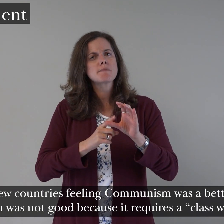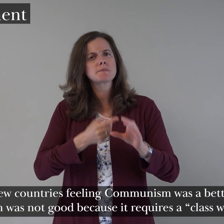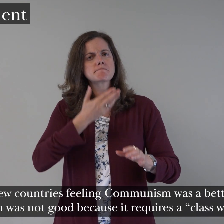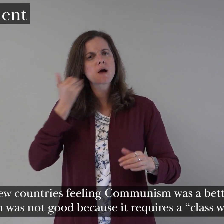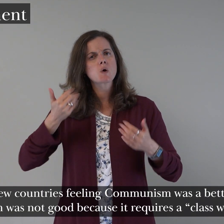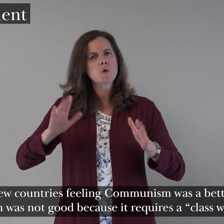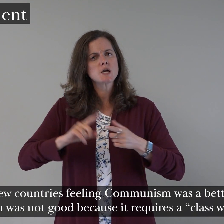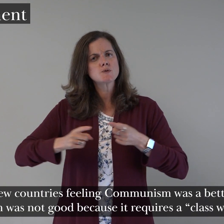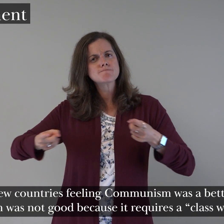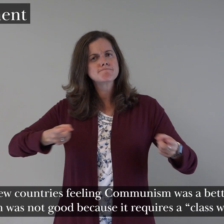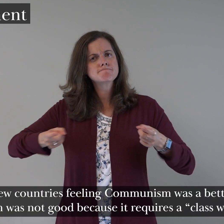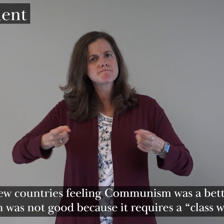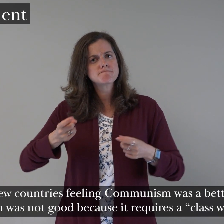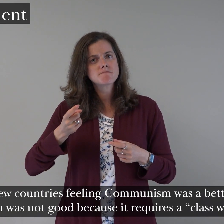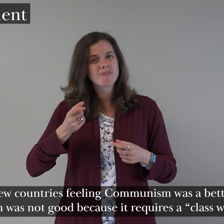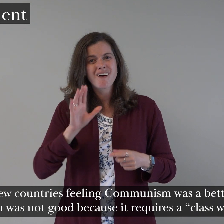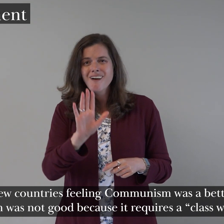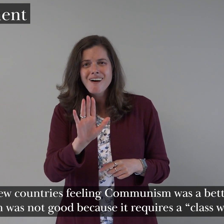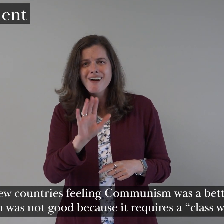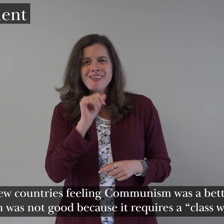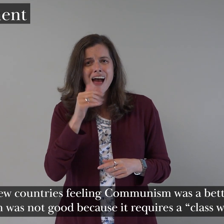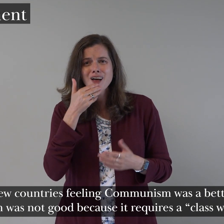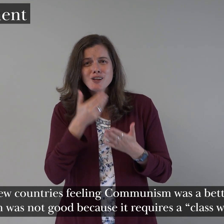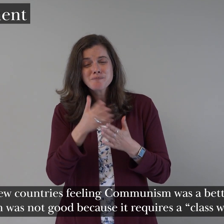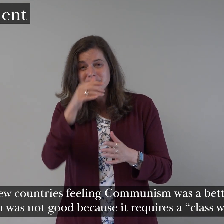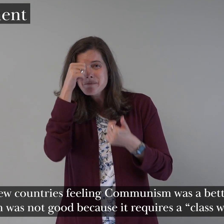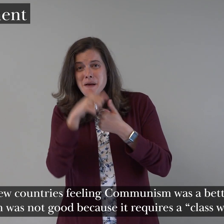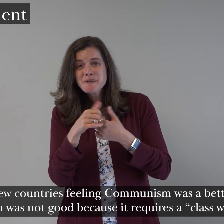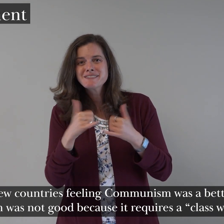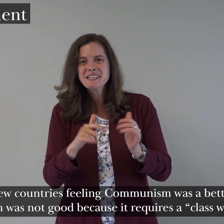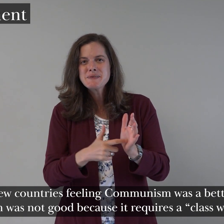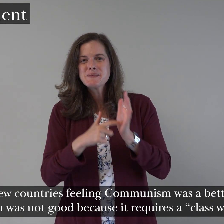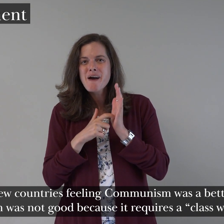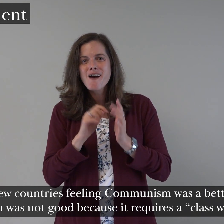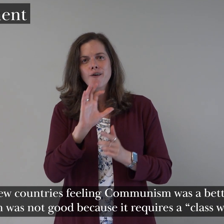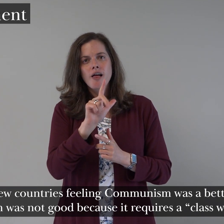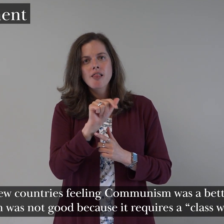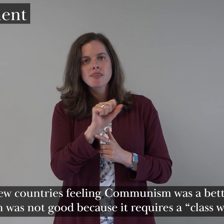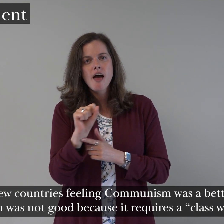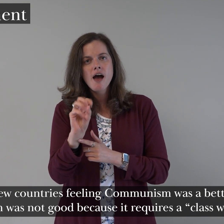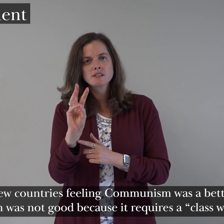better way to govern which was not good because it requires a class war